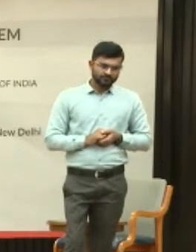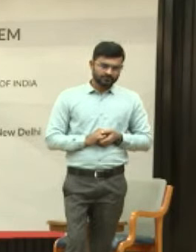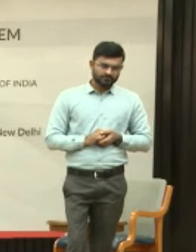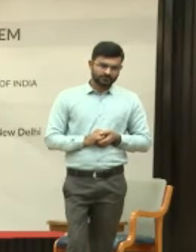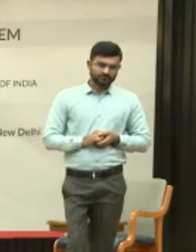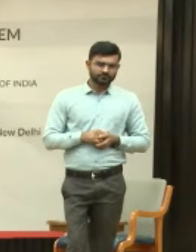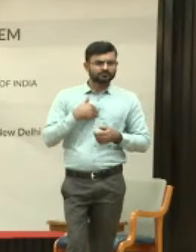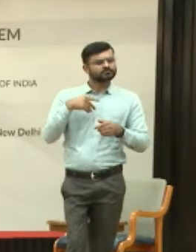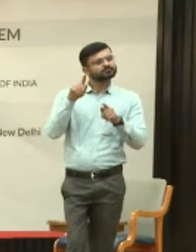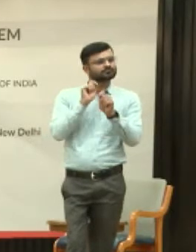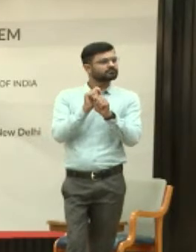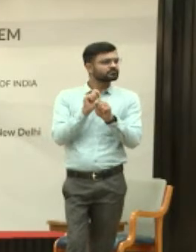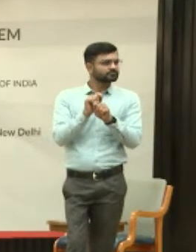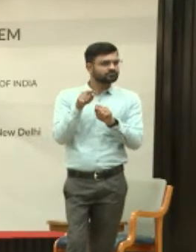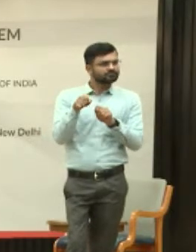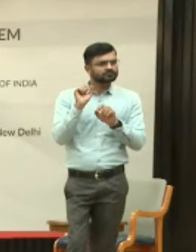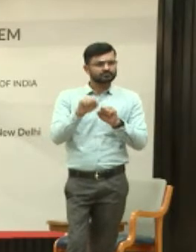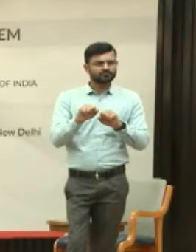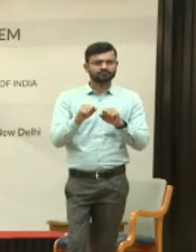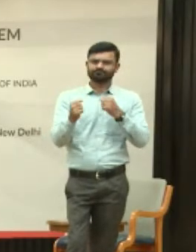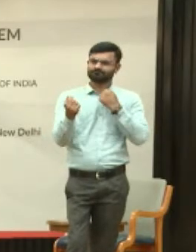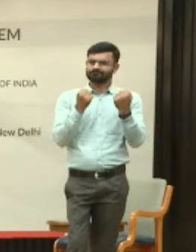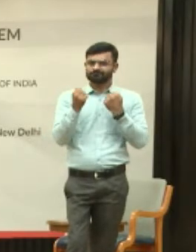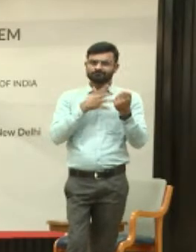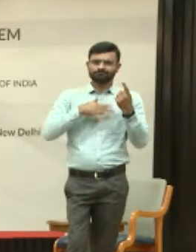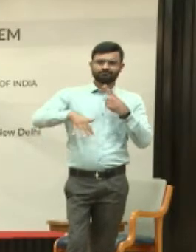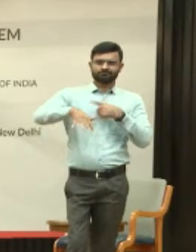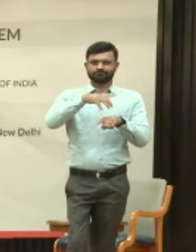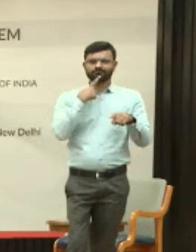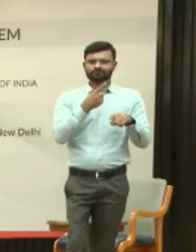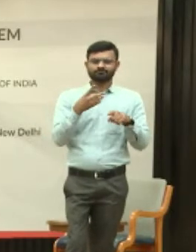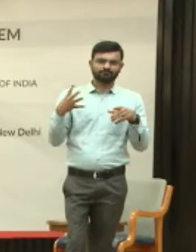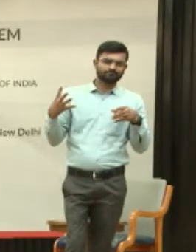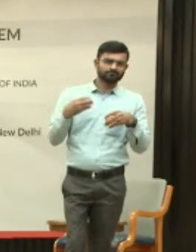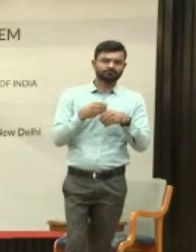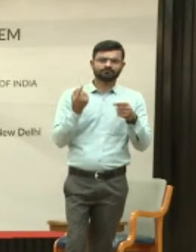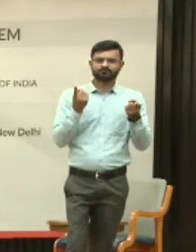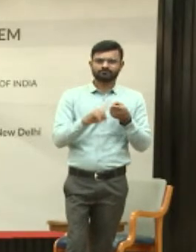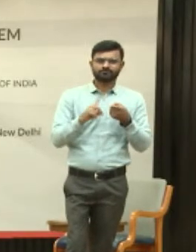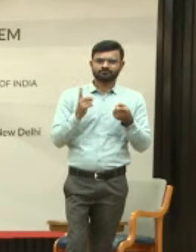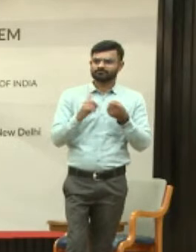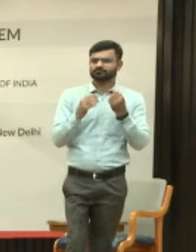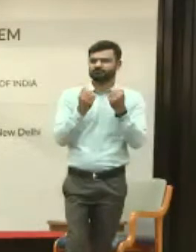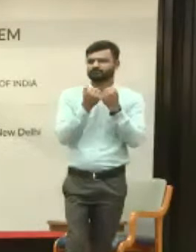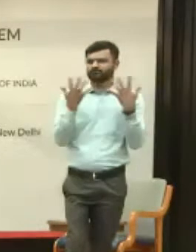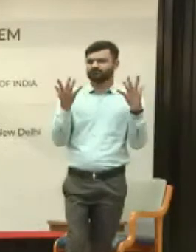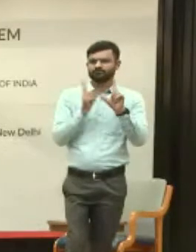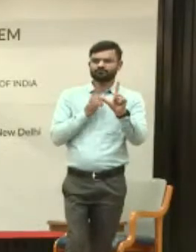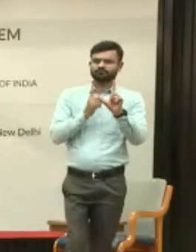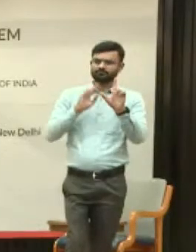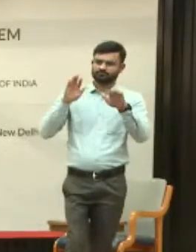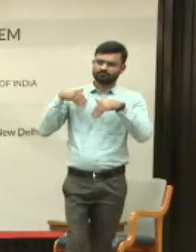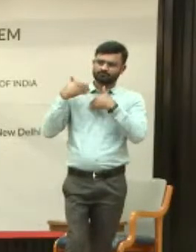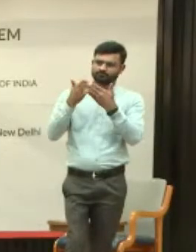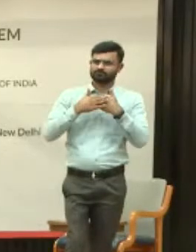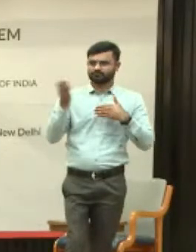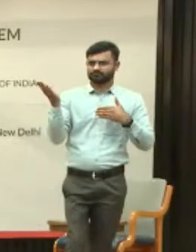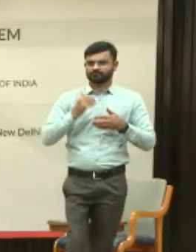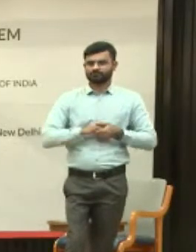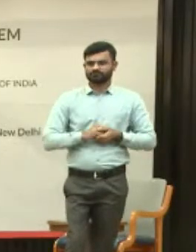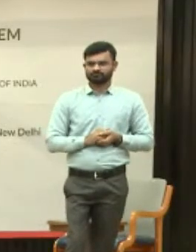They've gone. An exercise that should have happened many, many years ago.